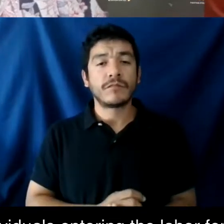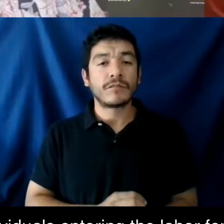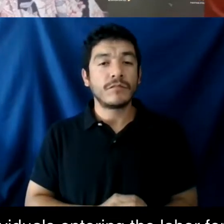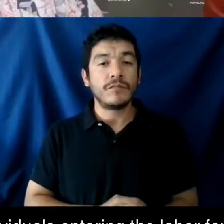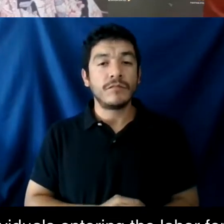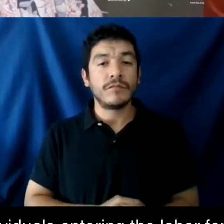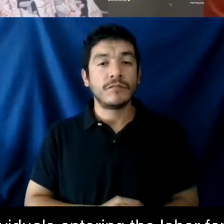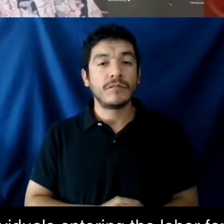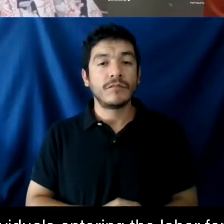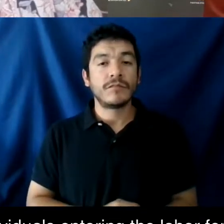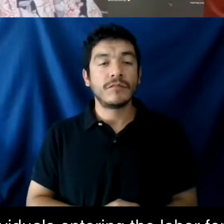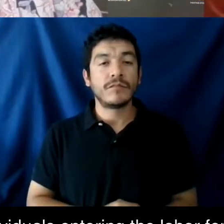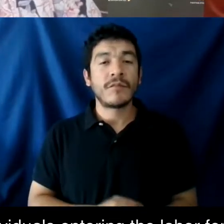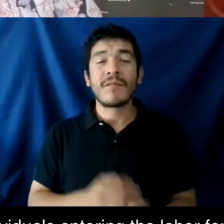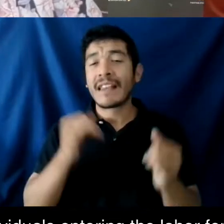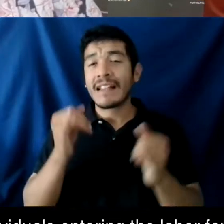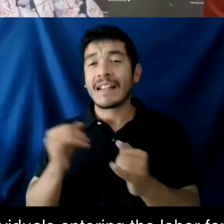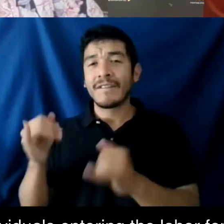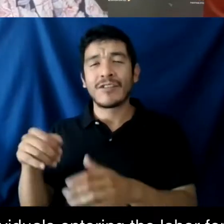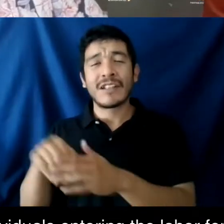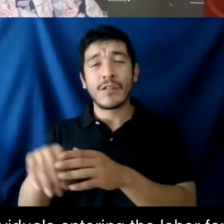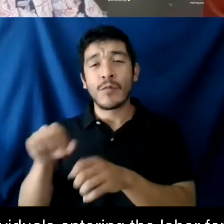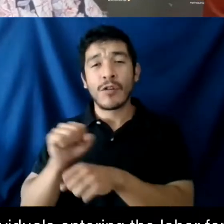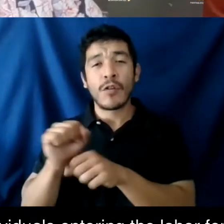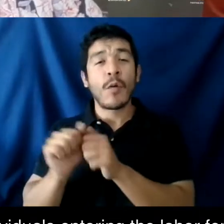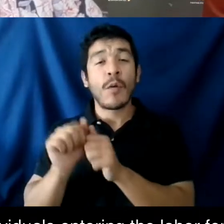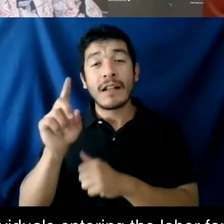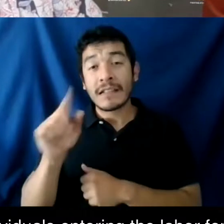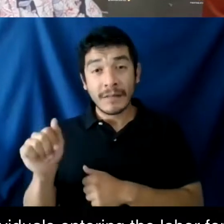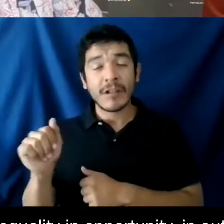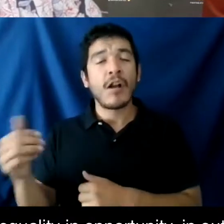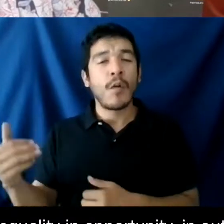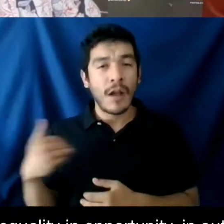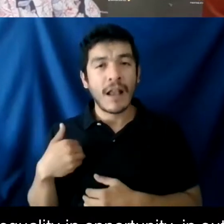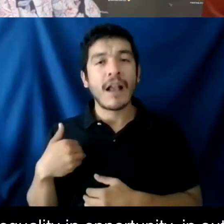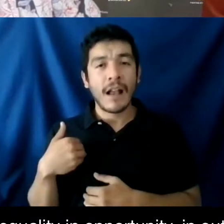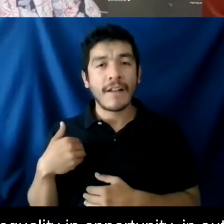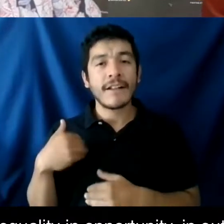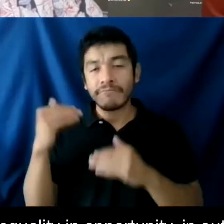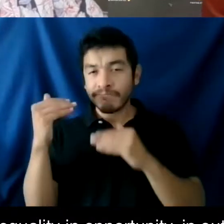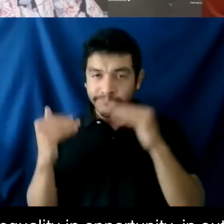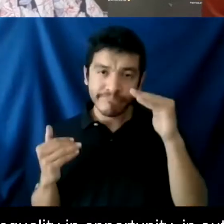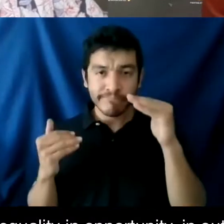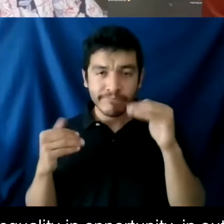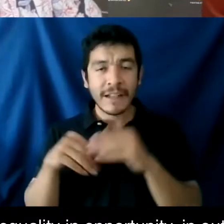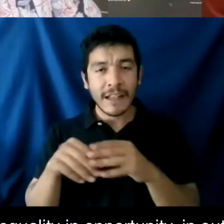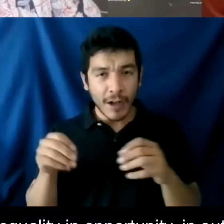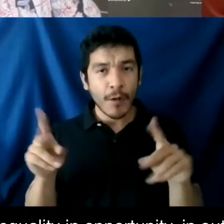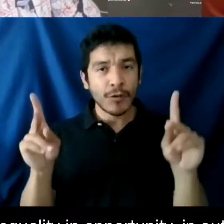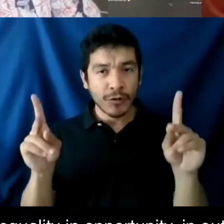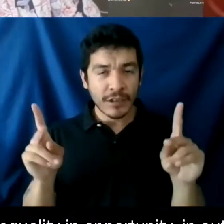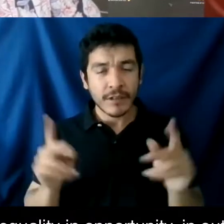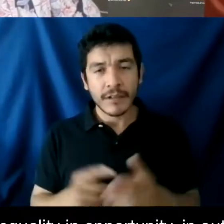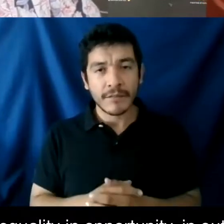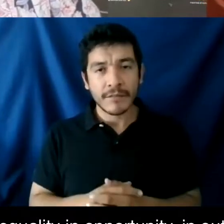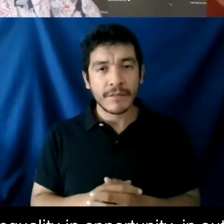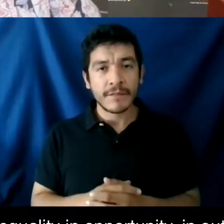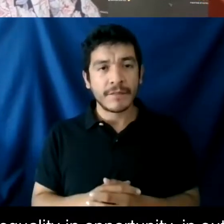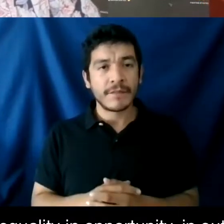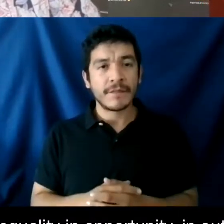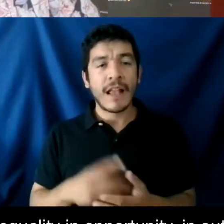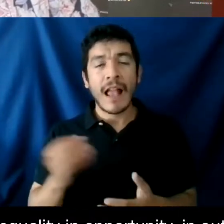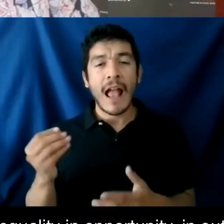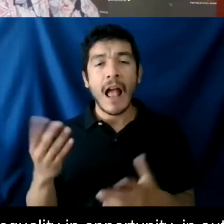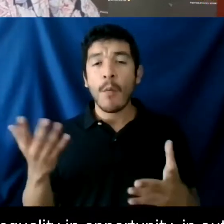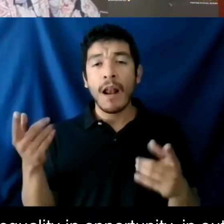individuals entering the labor force with disabilities. There is inequality in opportunity and outcomes